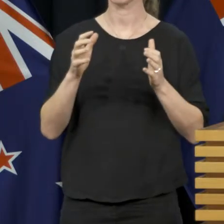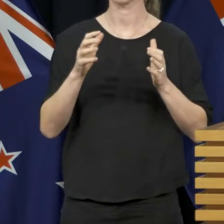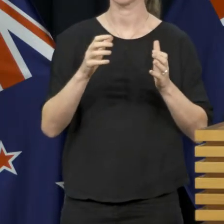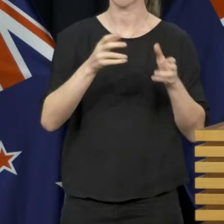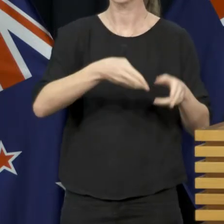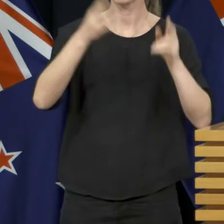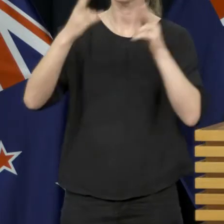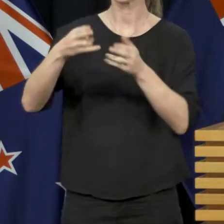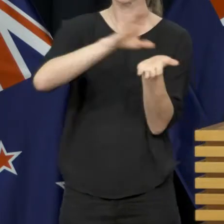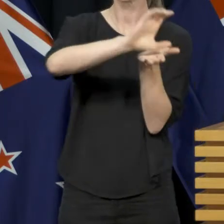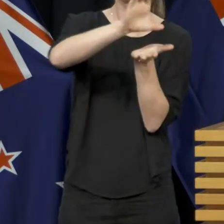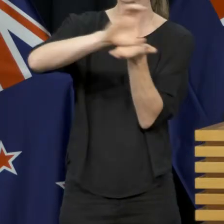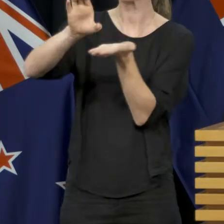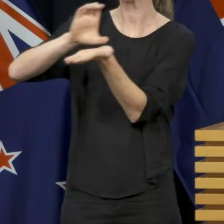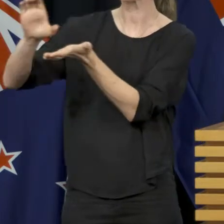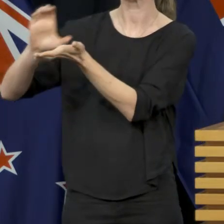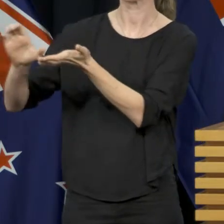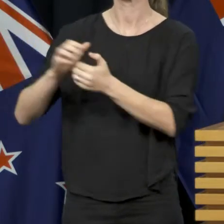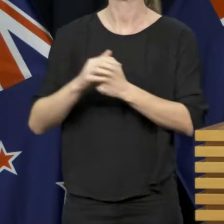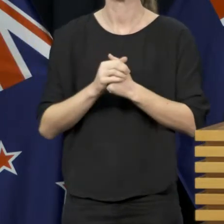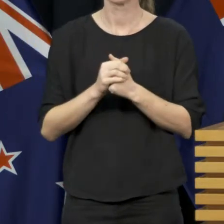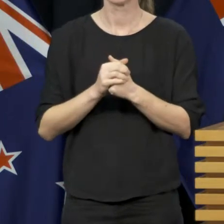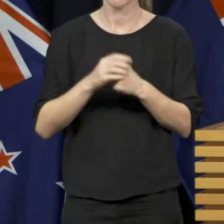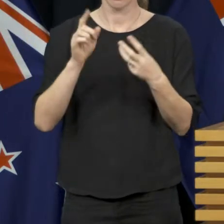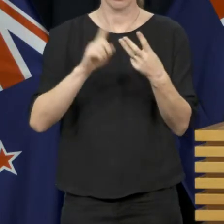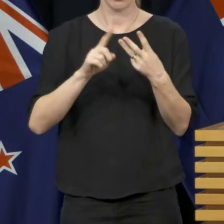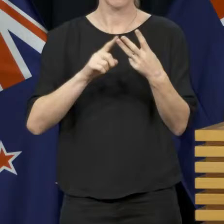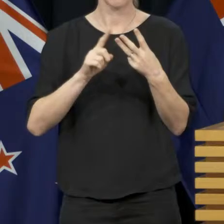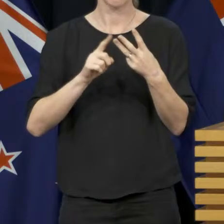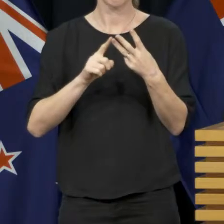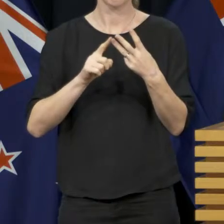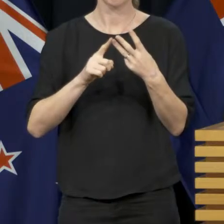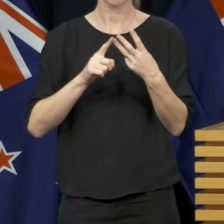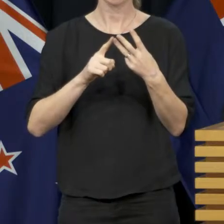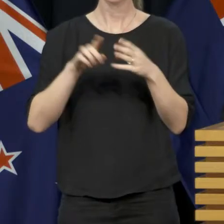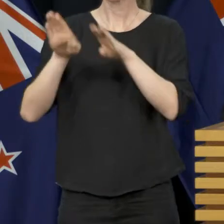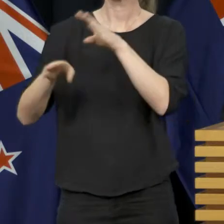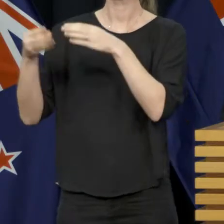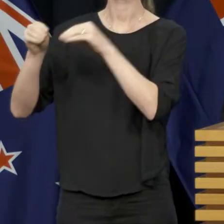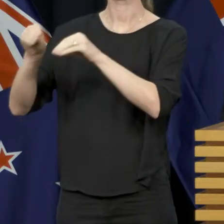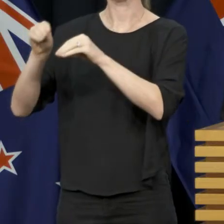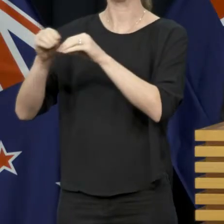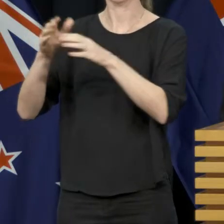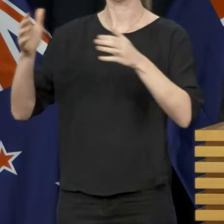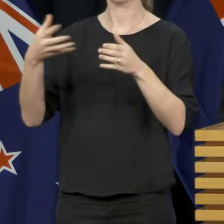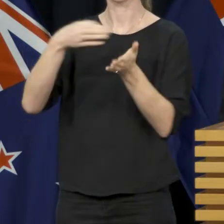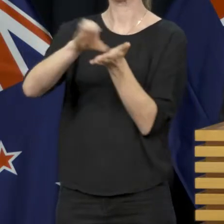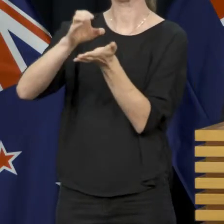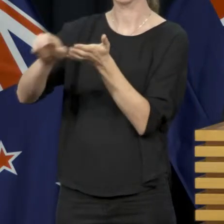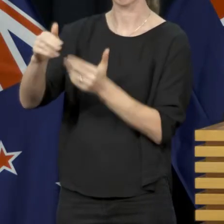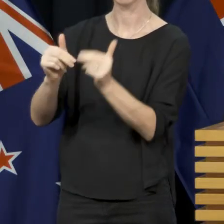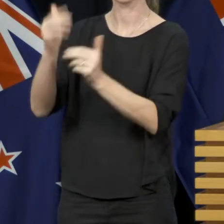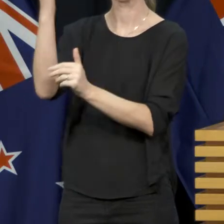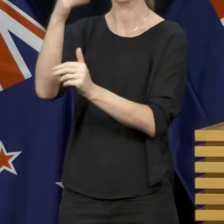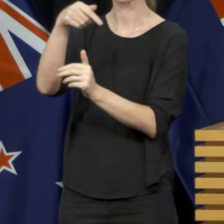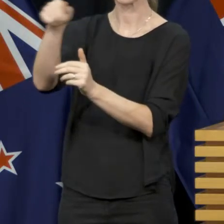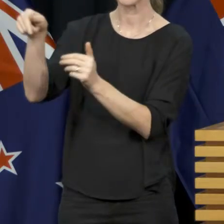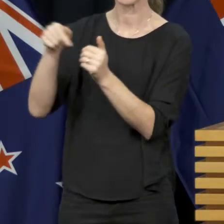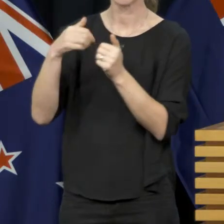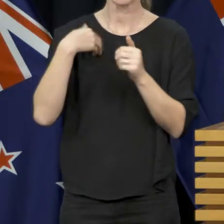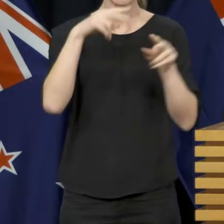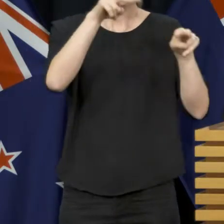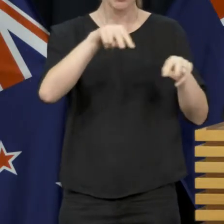investments being undertaken in the health portfolio, and similarly to in education, where we're doing big capital investments. I know that they require